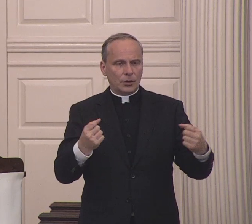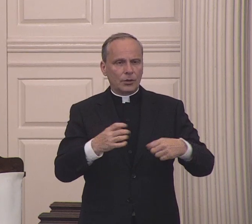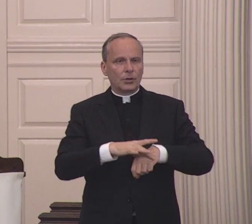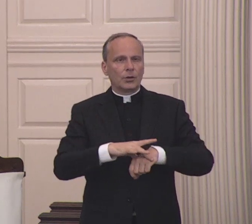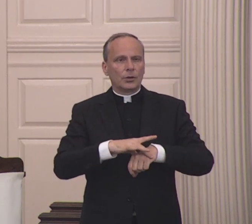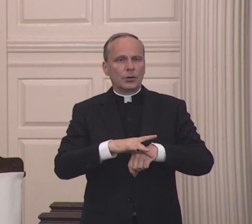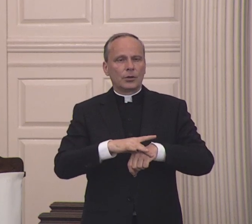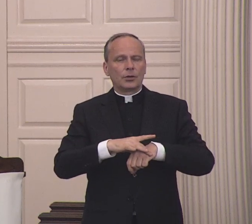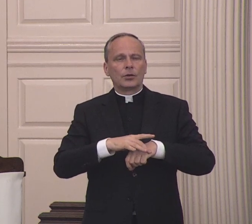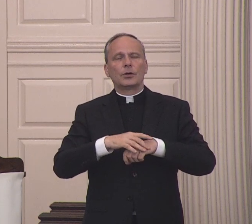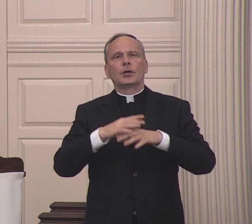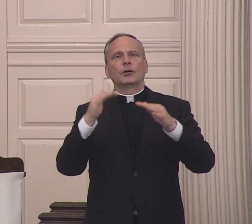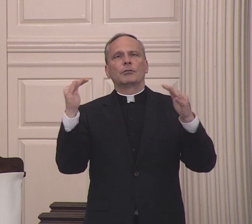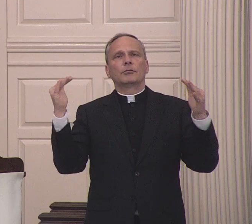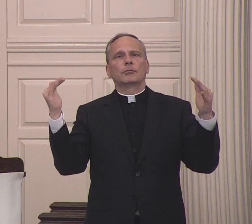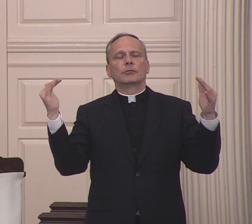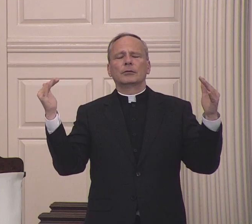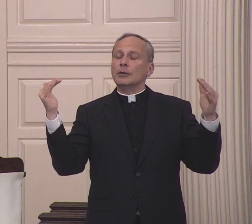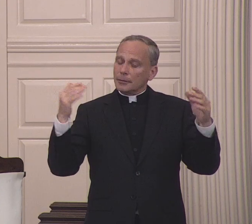forth.